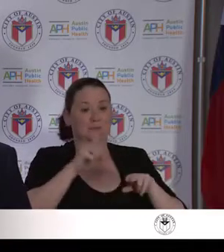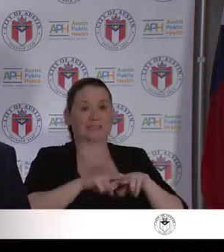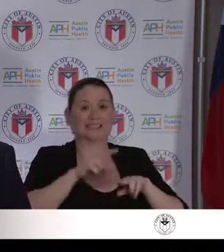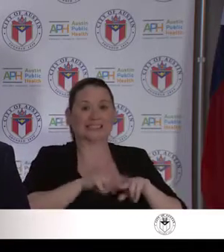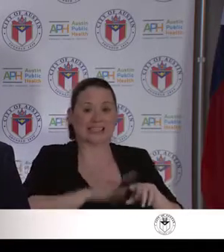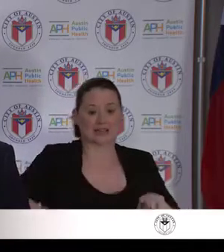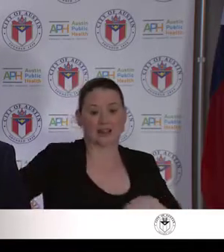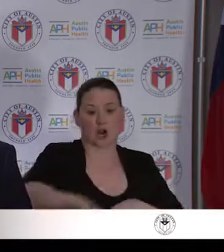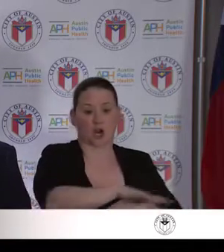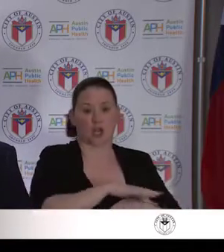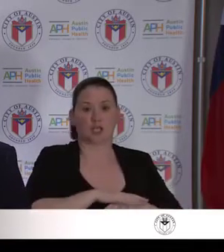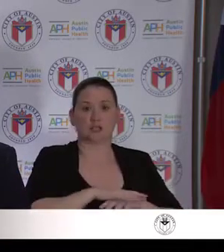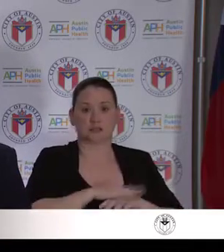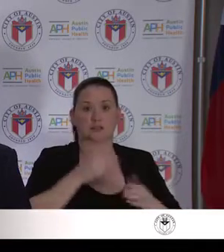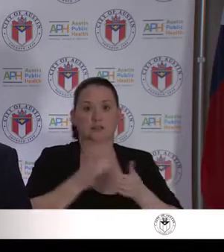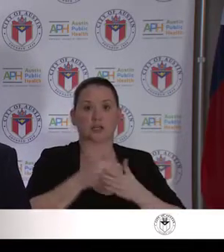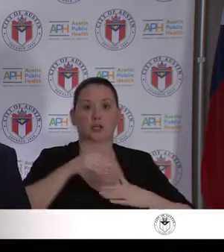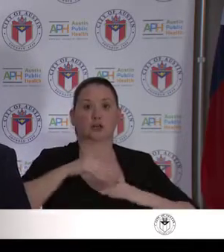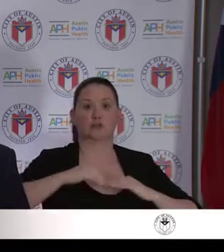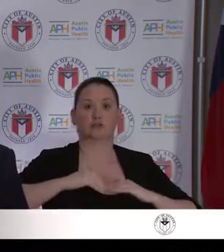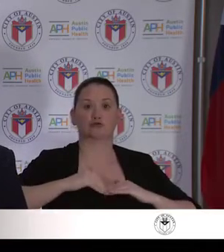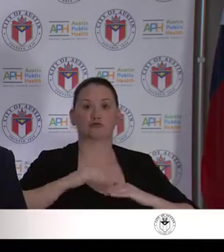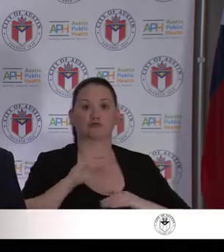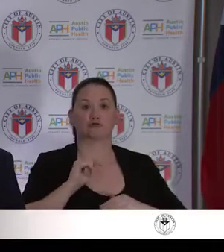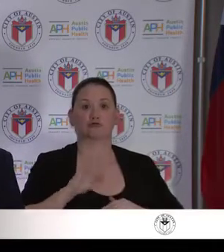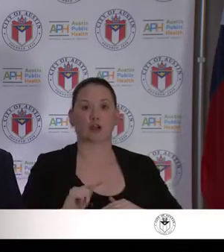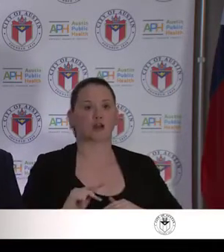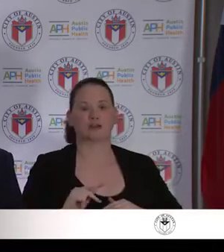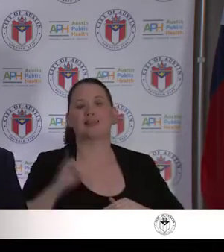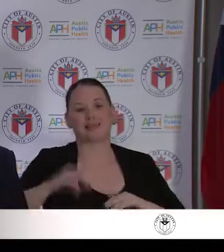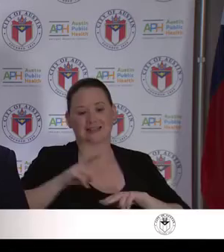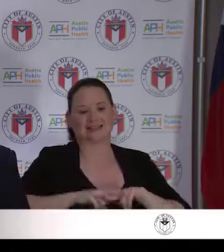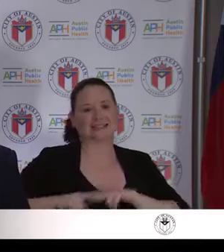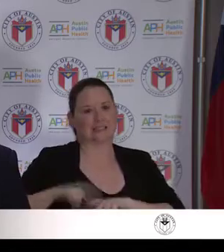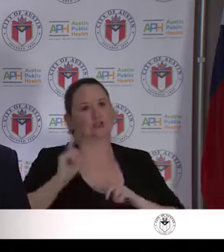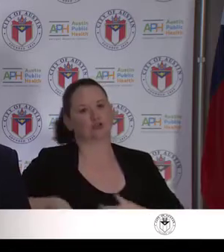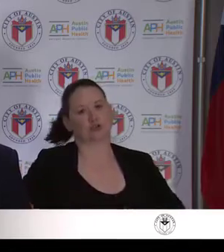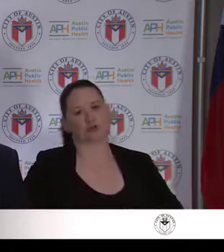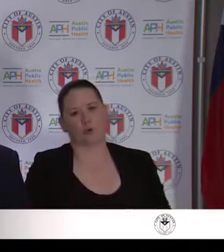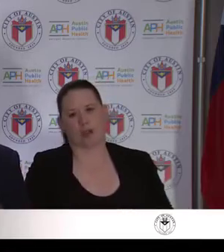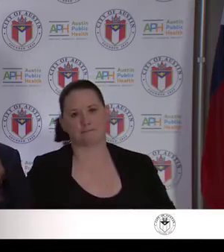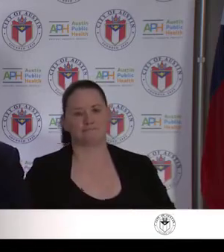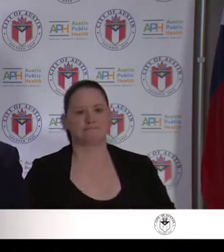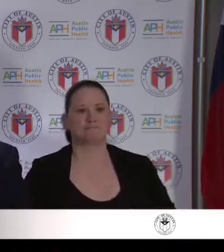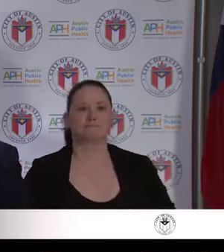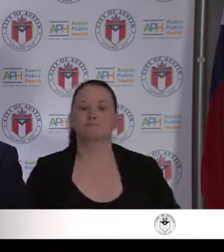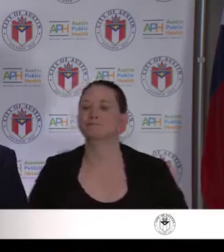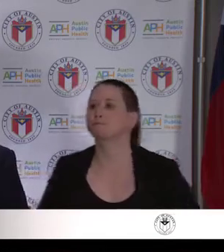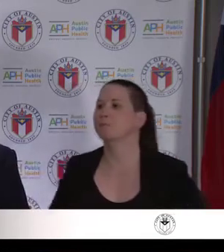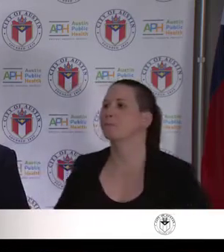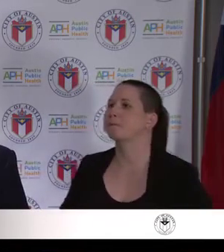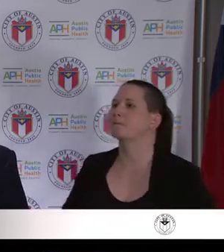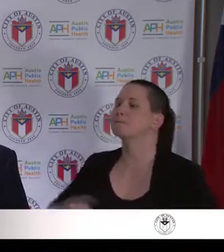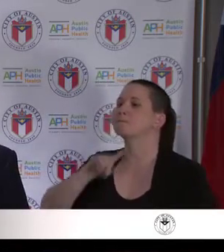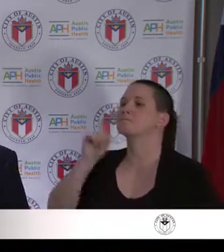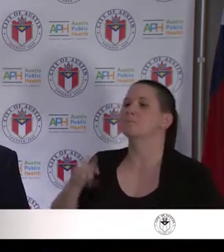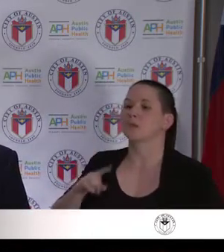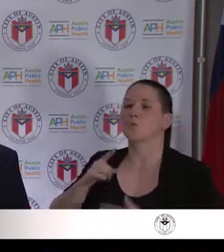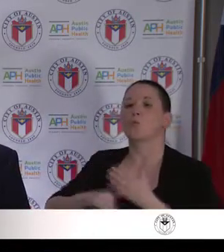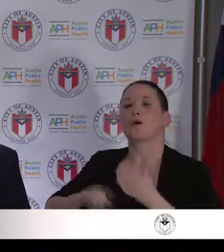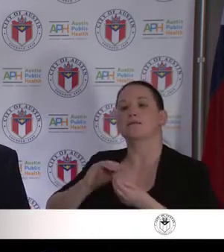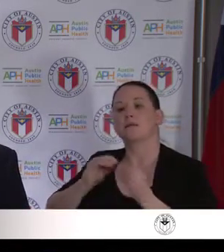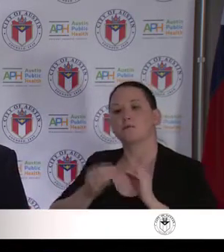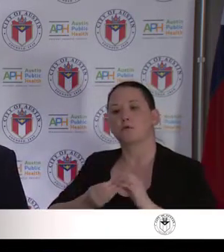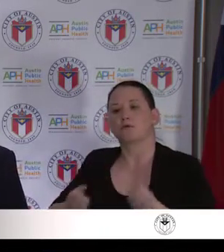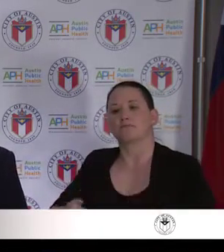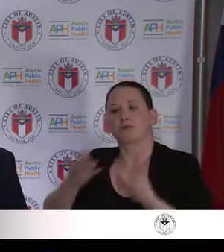trucks where people would gather, probably the seating should go away. And another question, what number or percentage of Austin